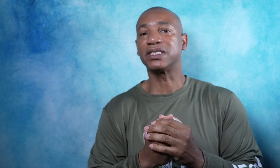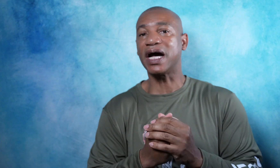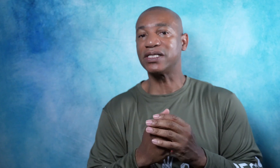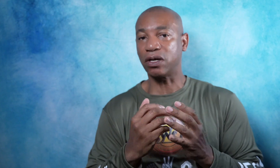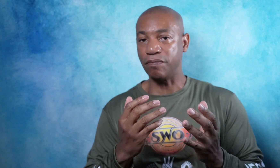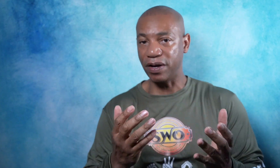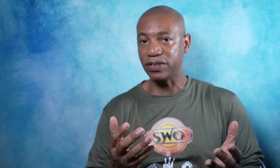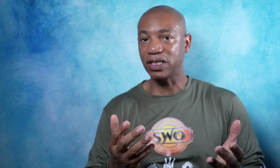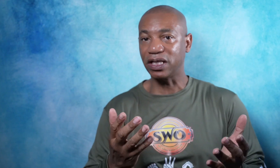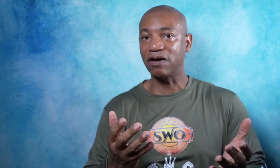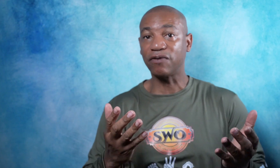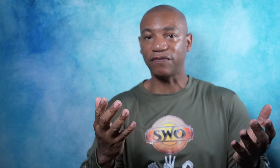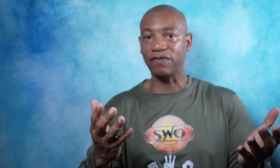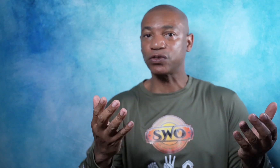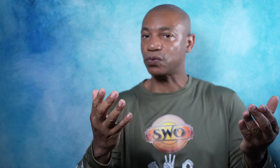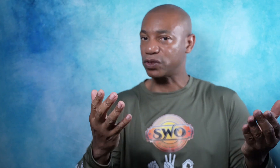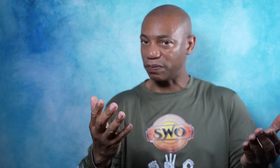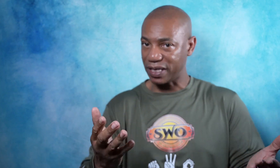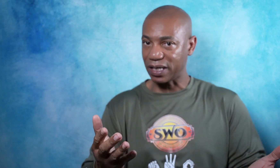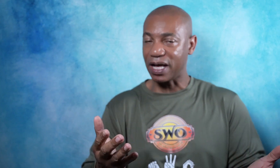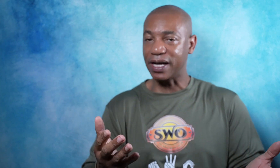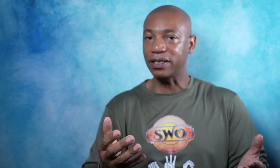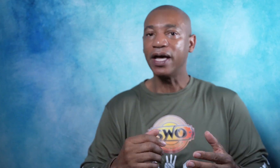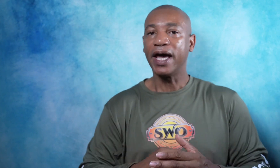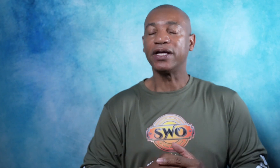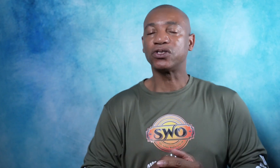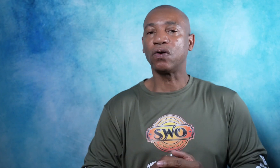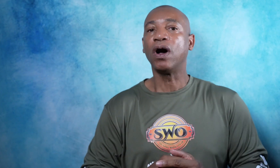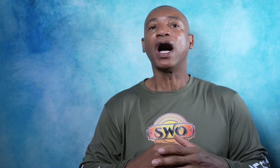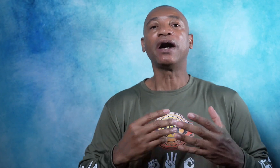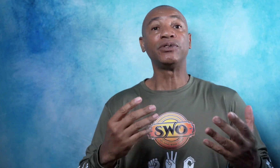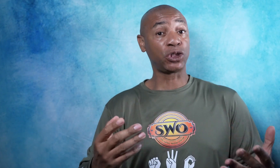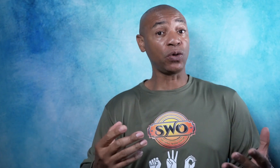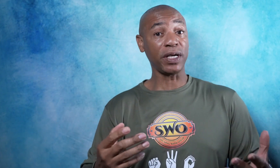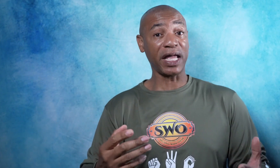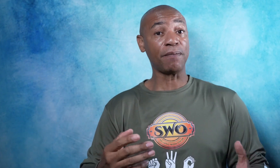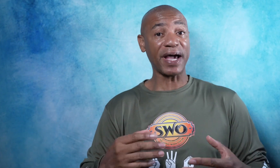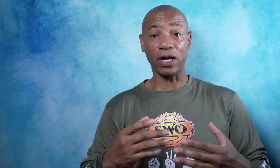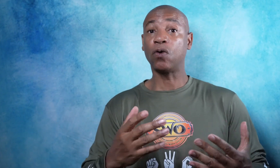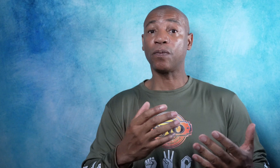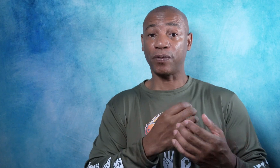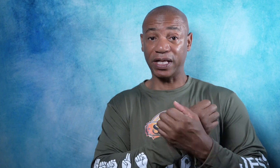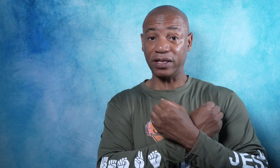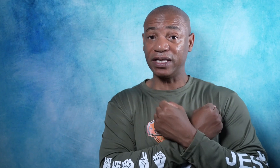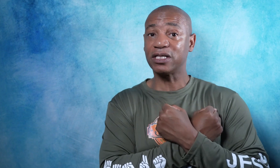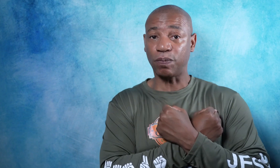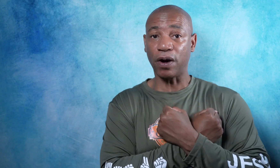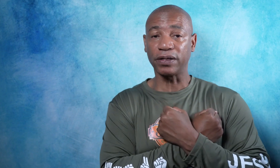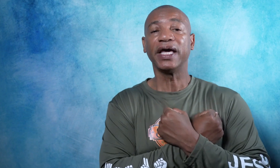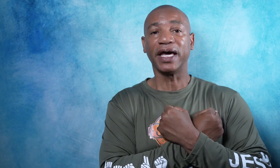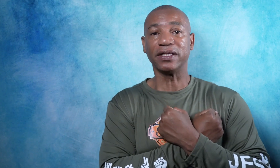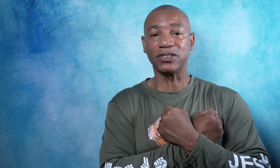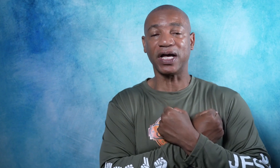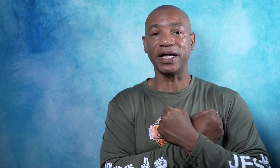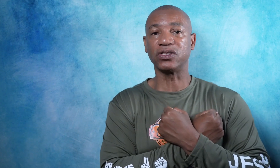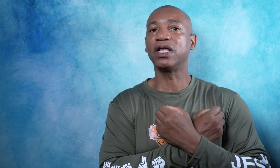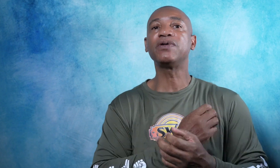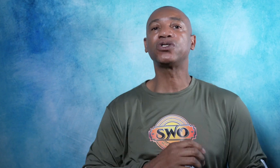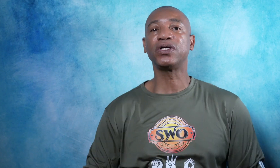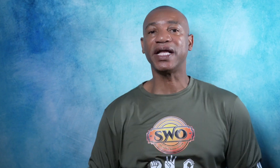God's unmerited love or favor towards mankind. And so I'm showing that by incorporating this part in the sign. So let me show you that